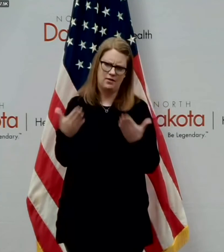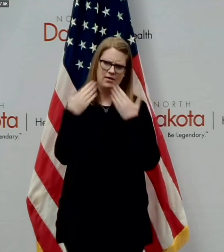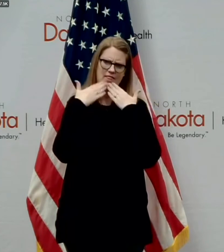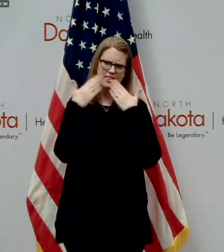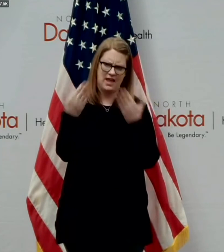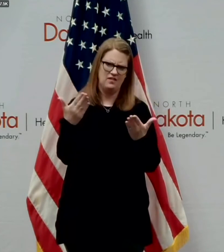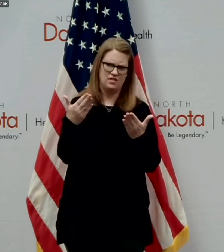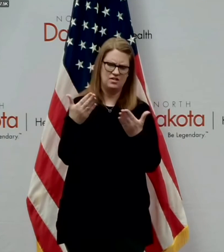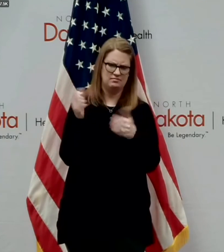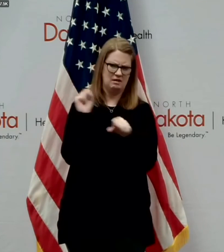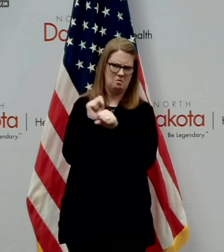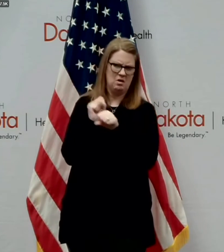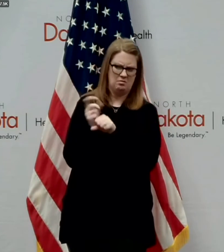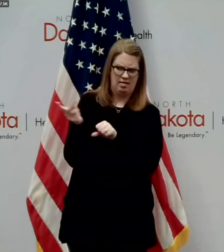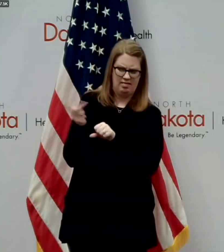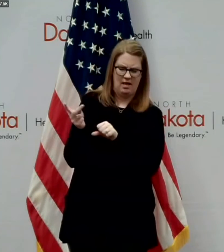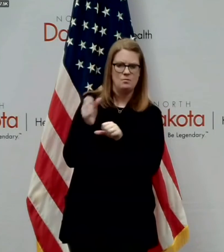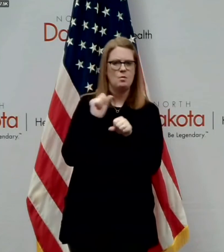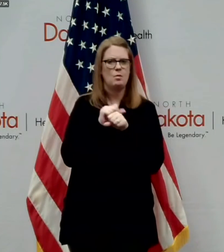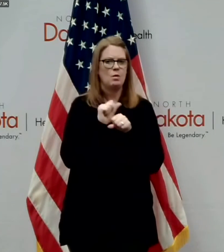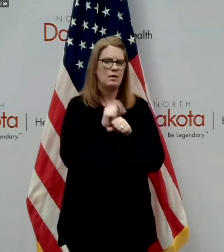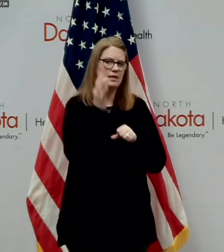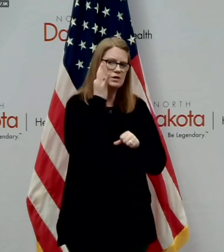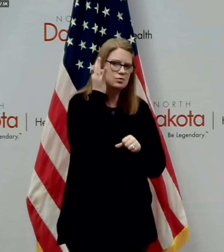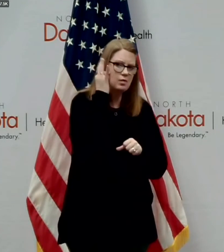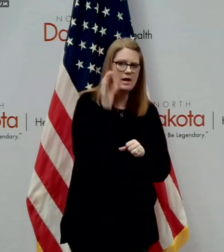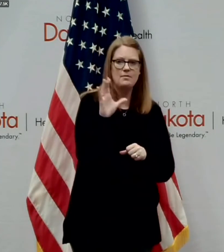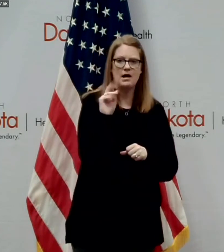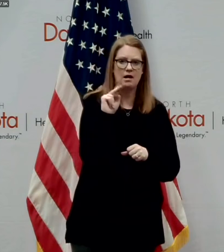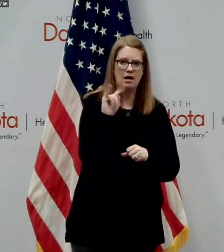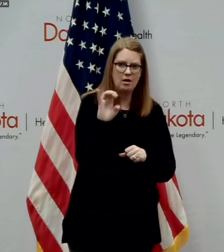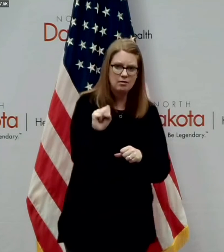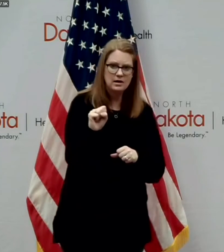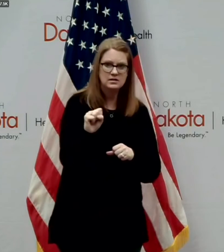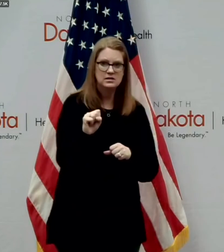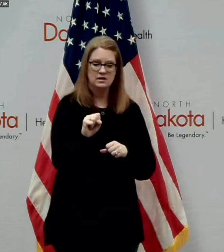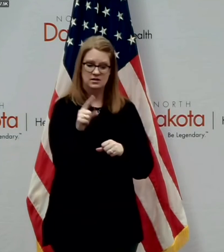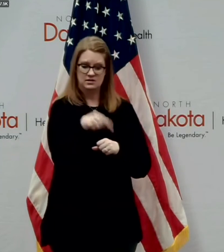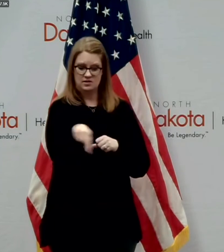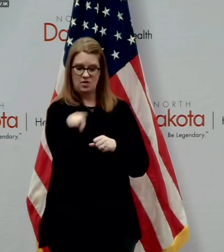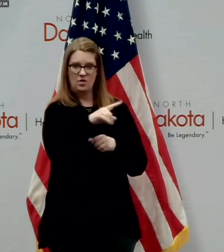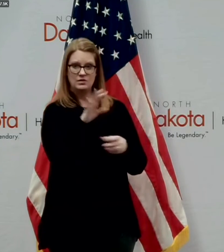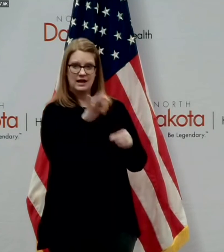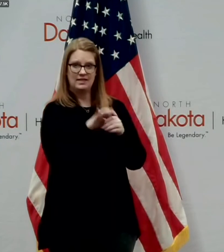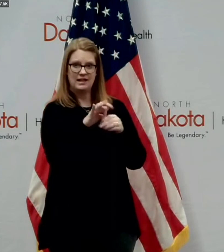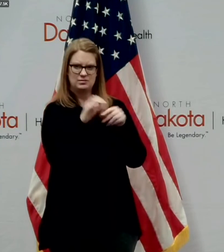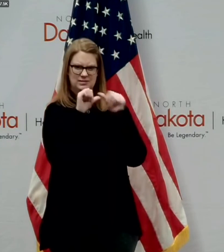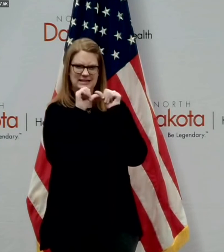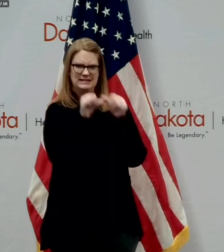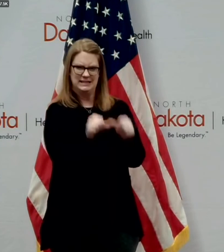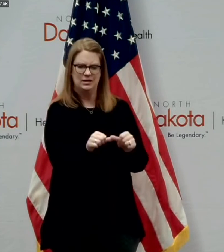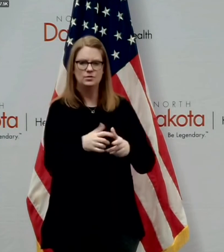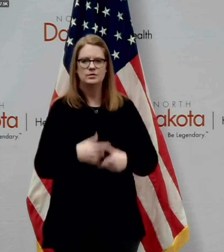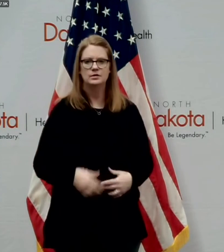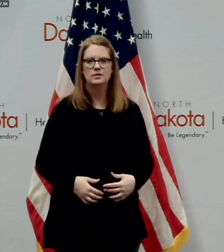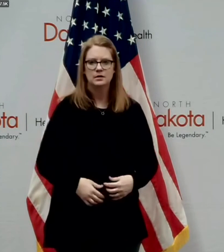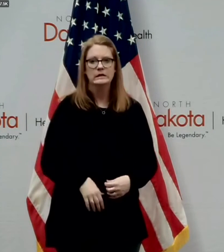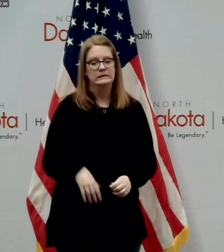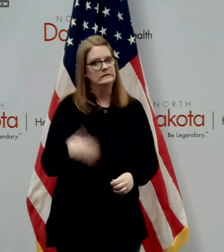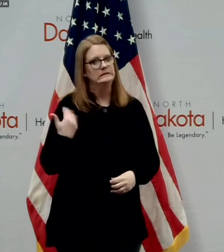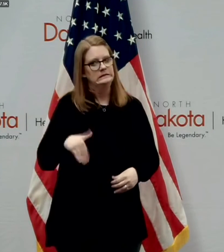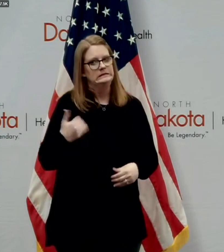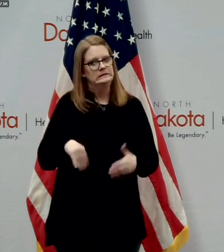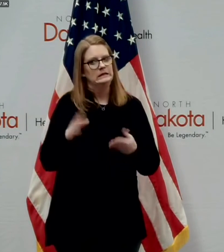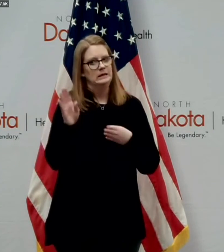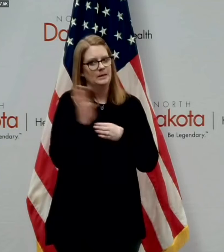partnership. And so we'll continue to work with the tribes and the counties on making sure those elections will move forward. But it's going to be a busy week,